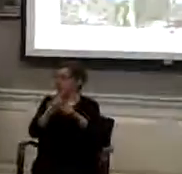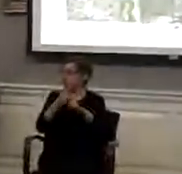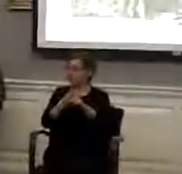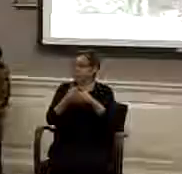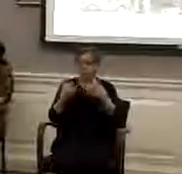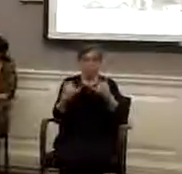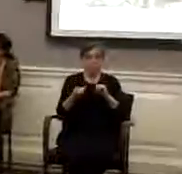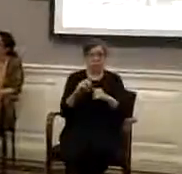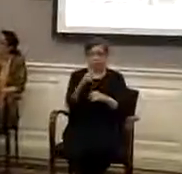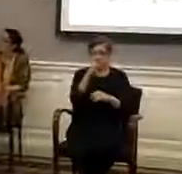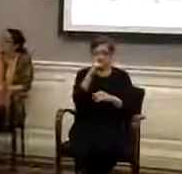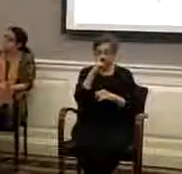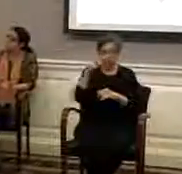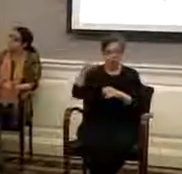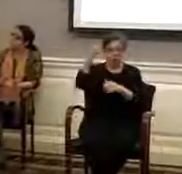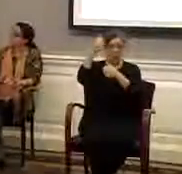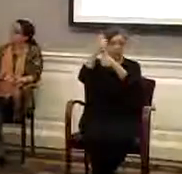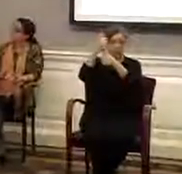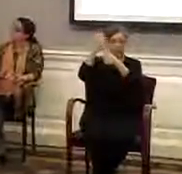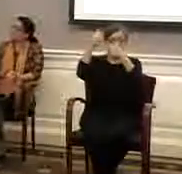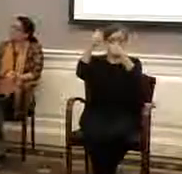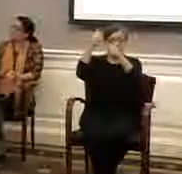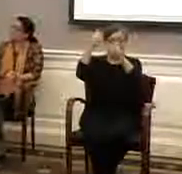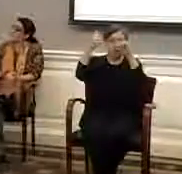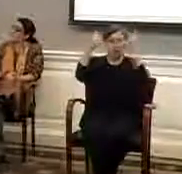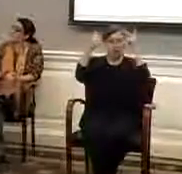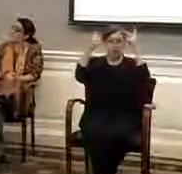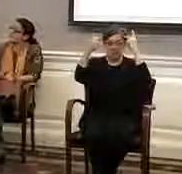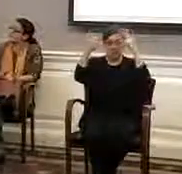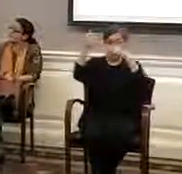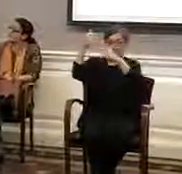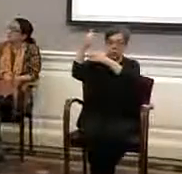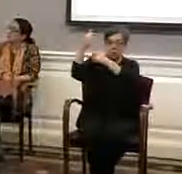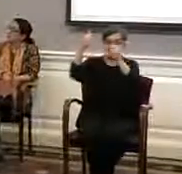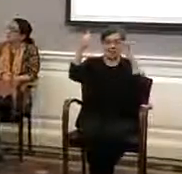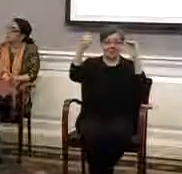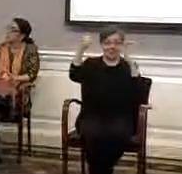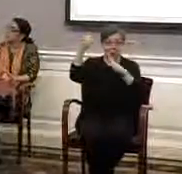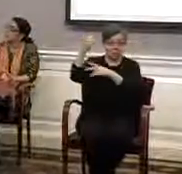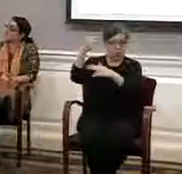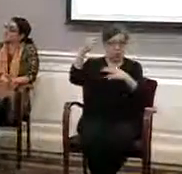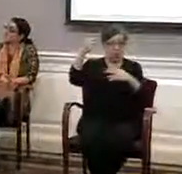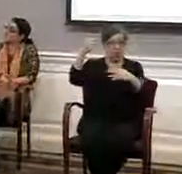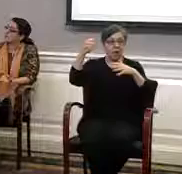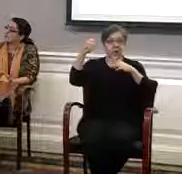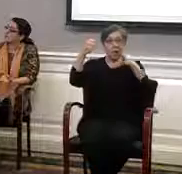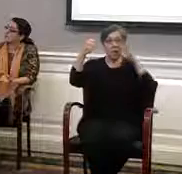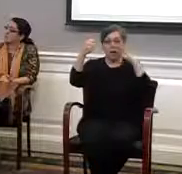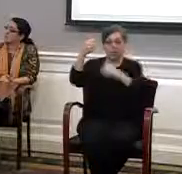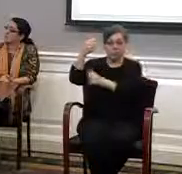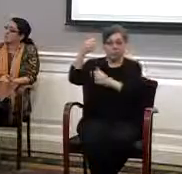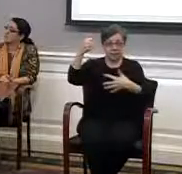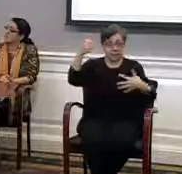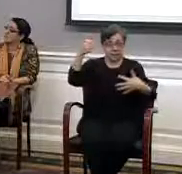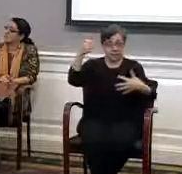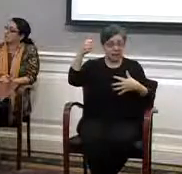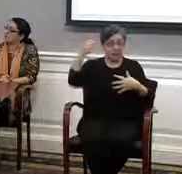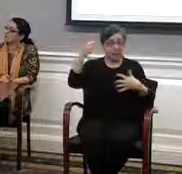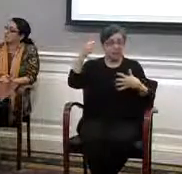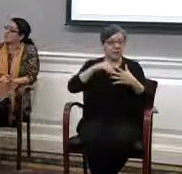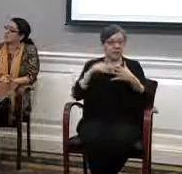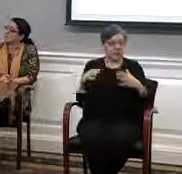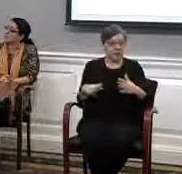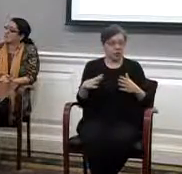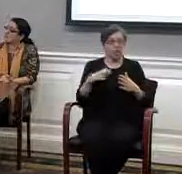remained a strict hierarchy, from the principal to the teachers, to the parents and the students. So while